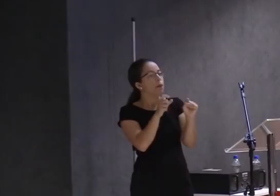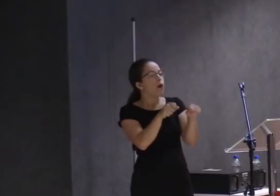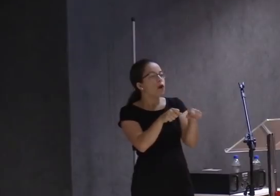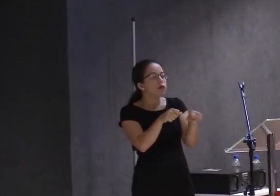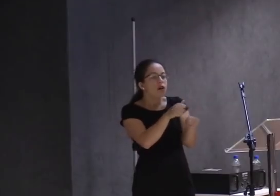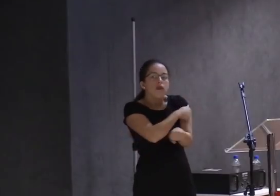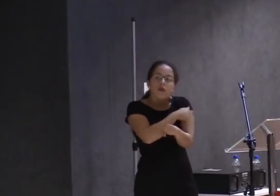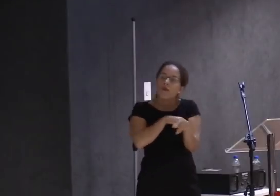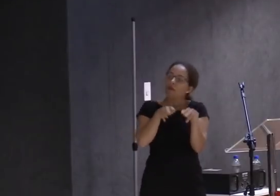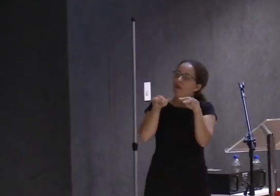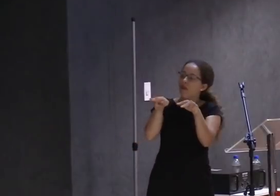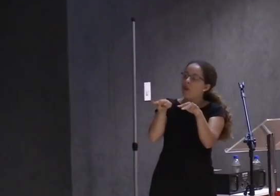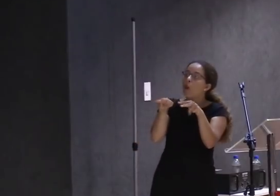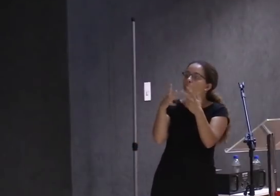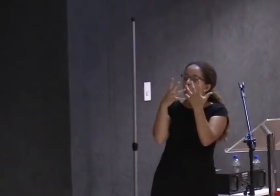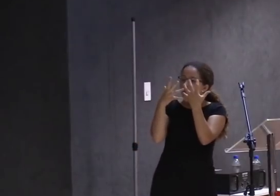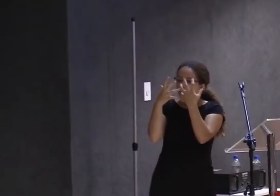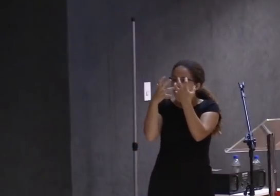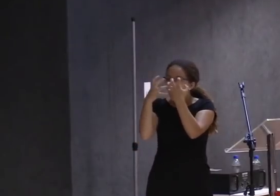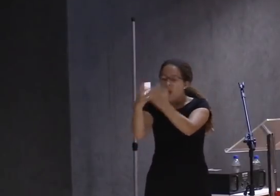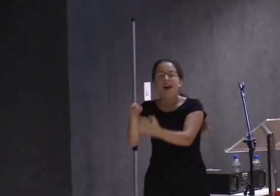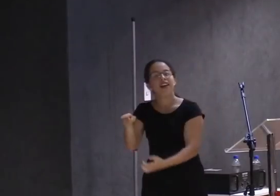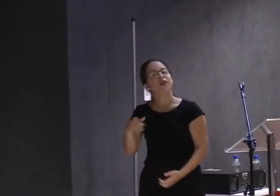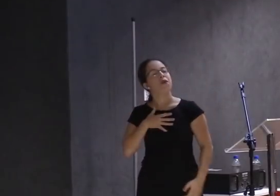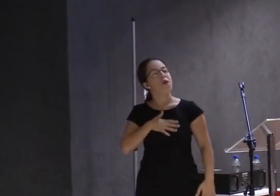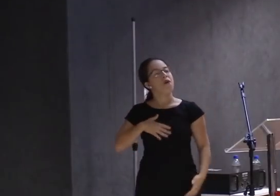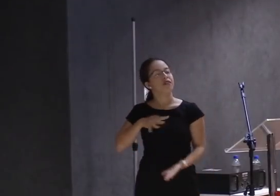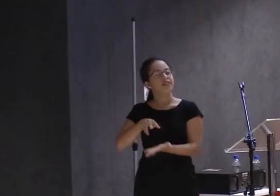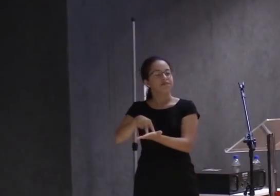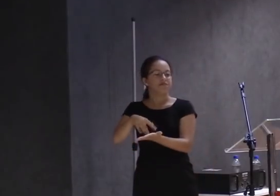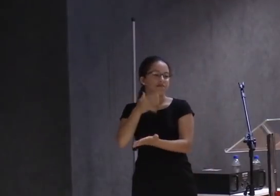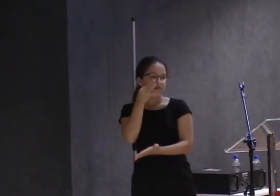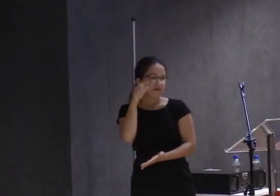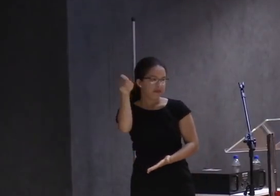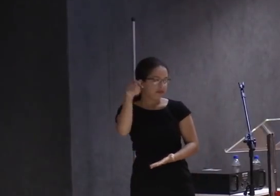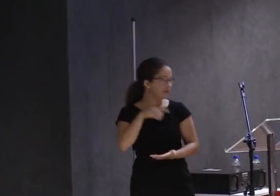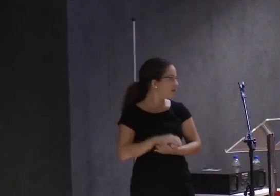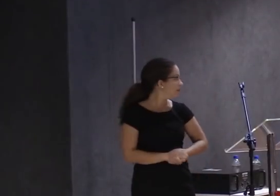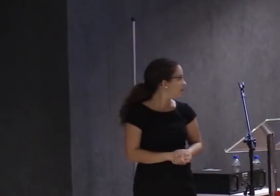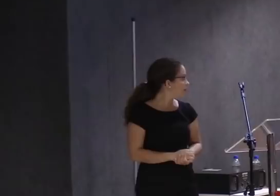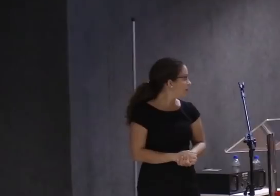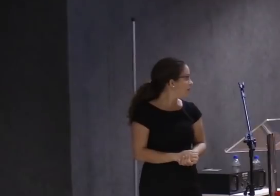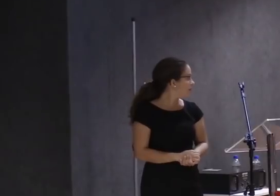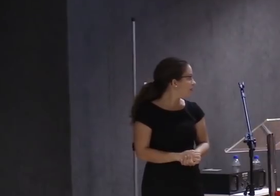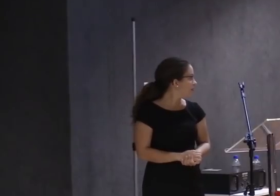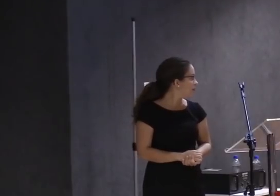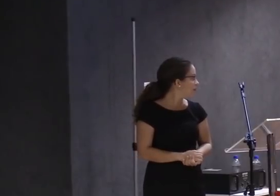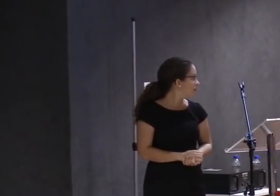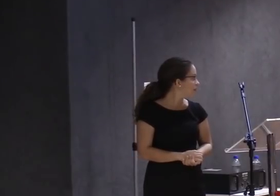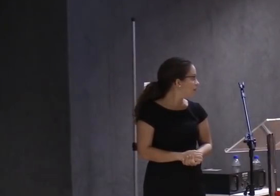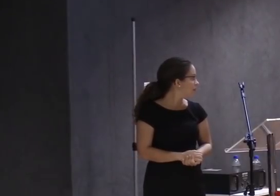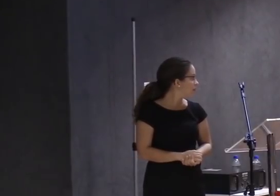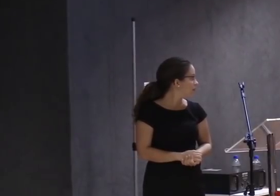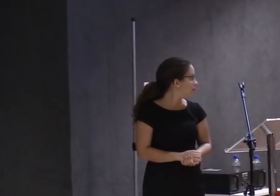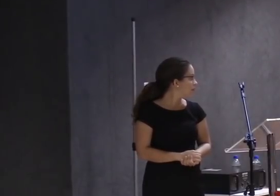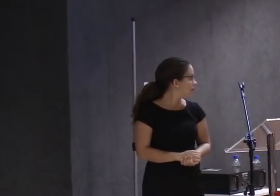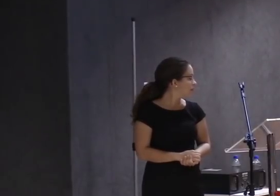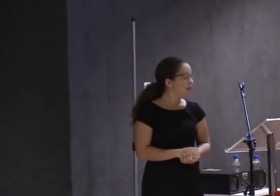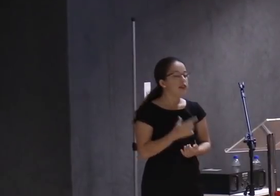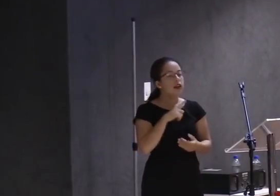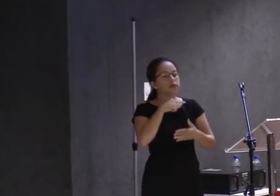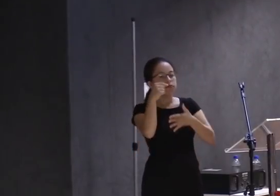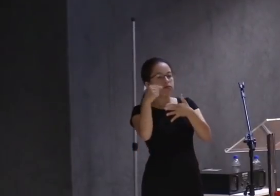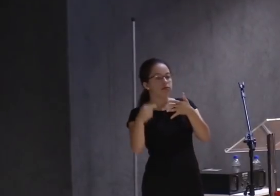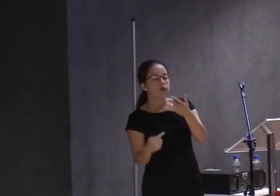atenção deles e fazer com que eles gostem de estar ali. So it brings this playful element to learning,